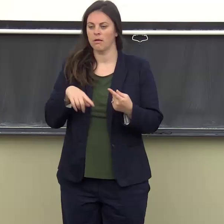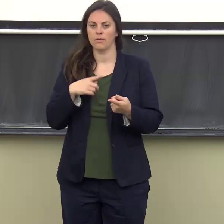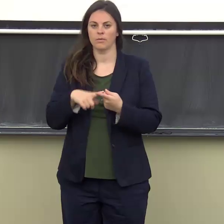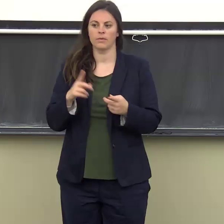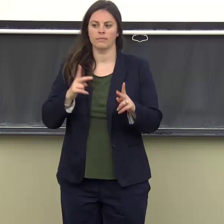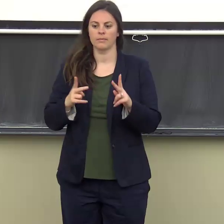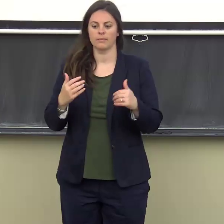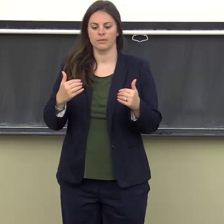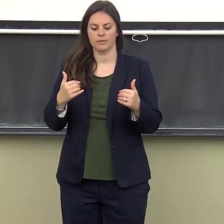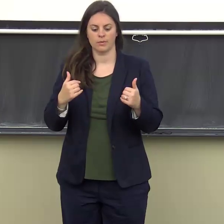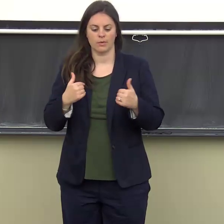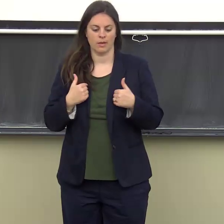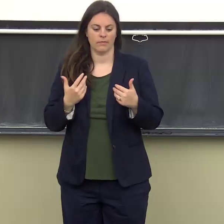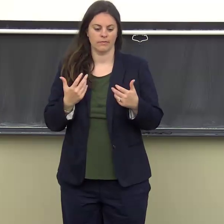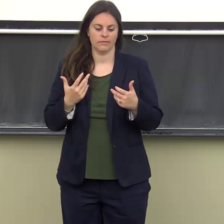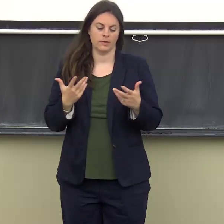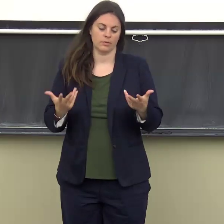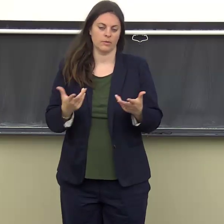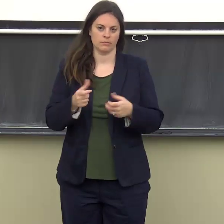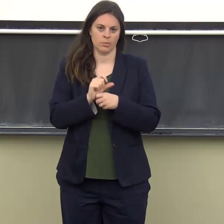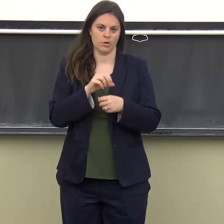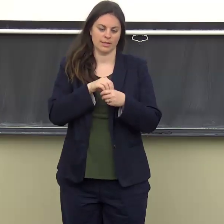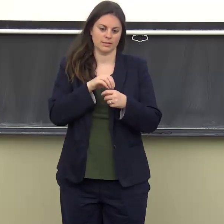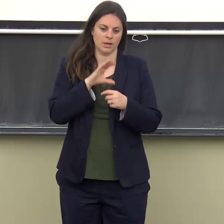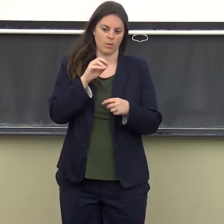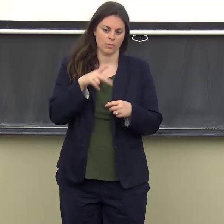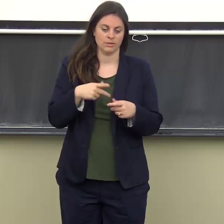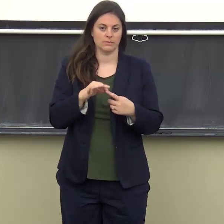inside corporations right now, especially in the States,